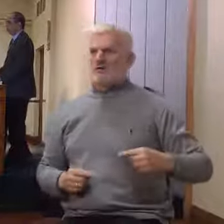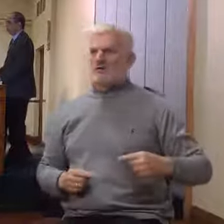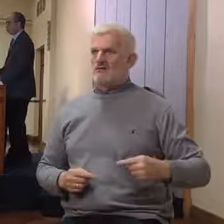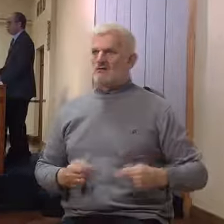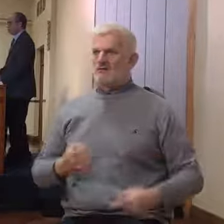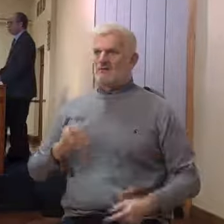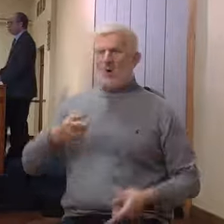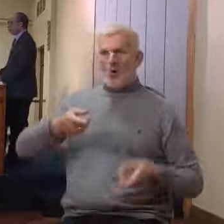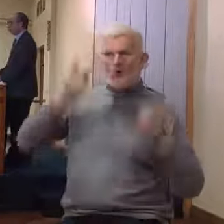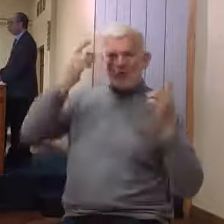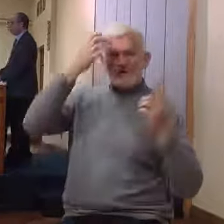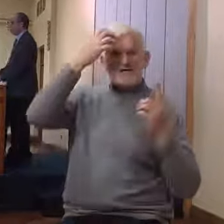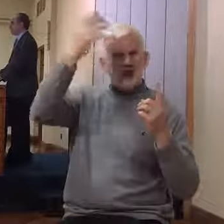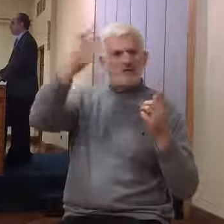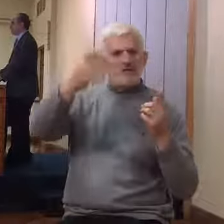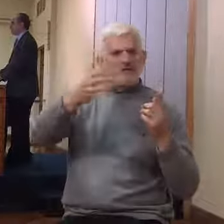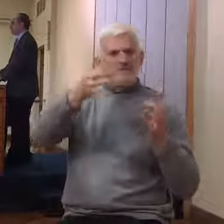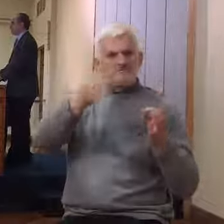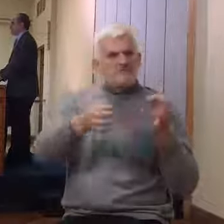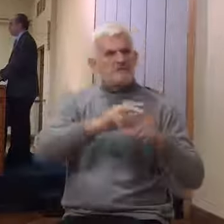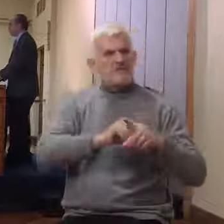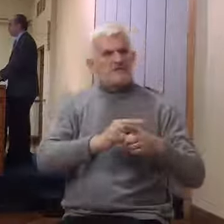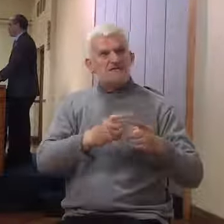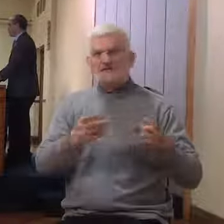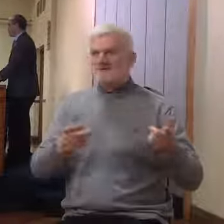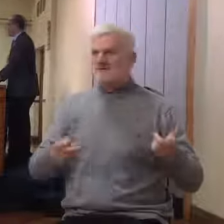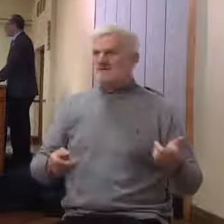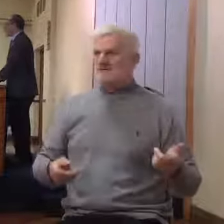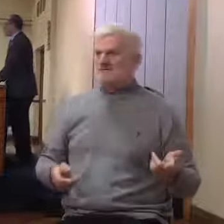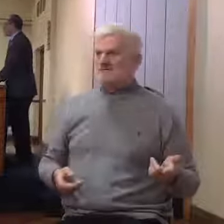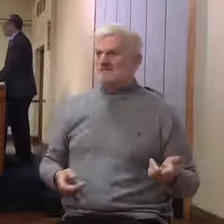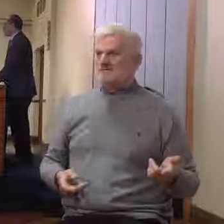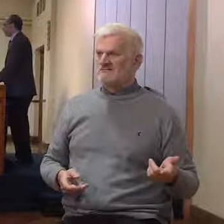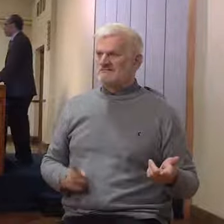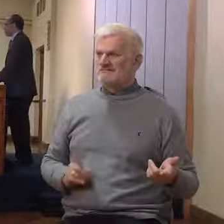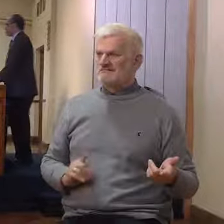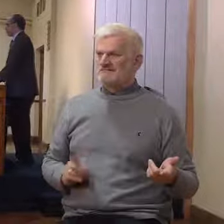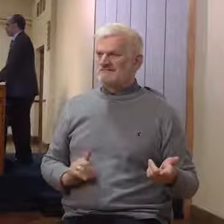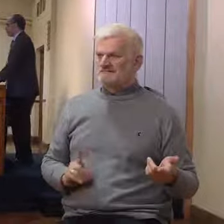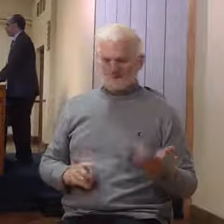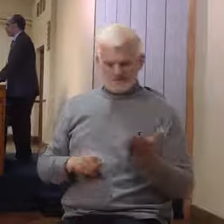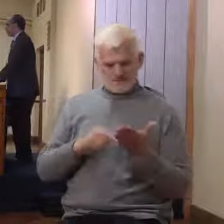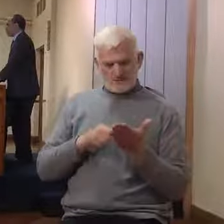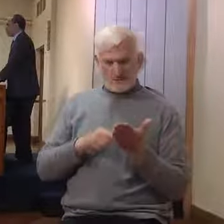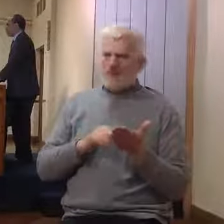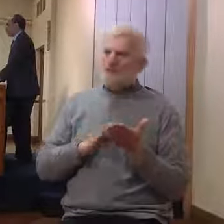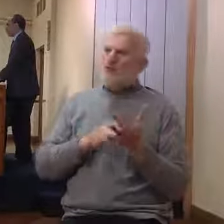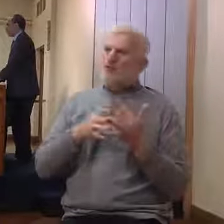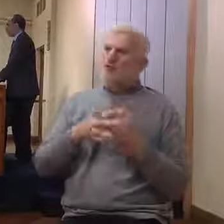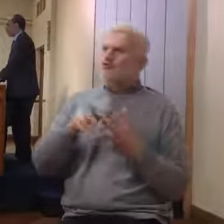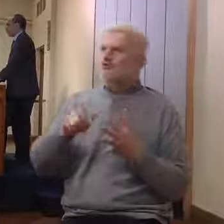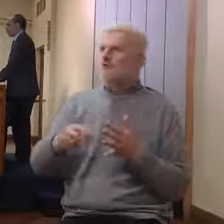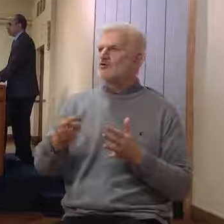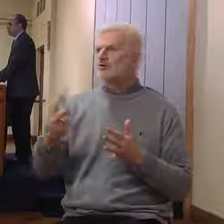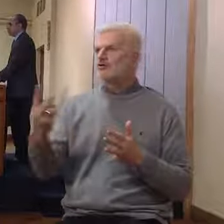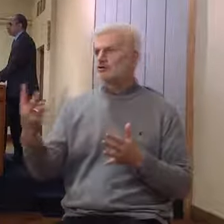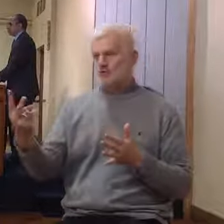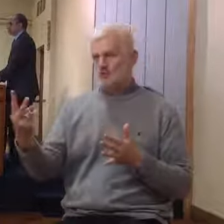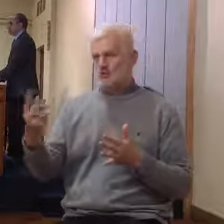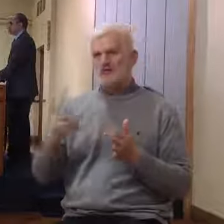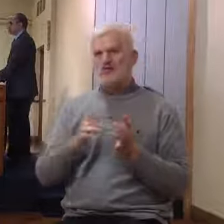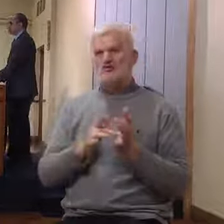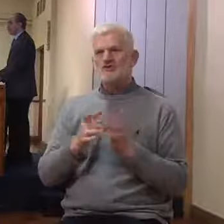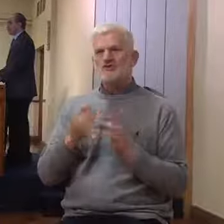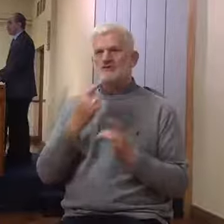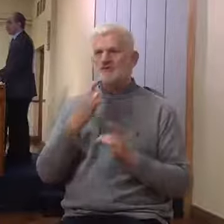rulership, authorities, and government, according to the Lord Jesus Christ, in Matthew chapter 22, we